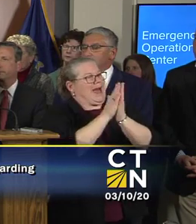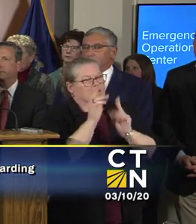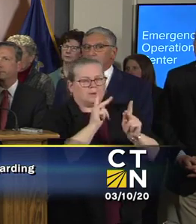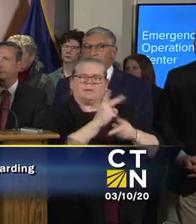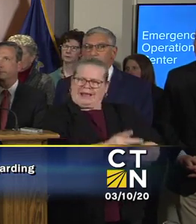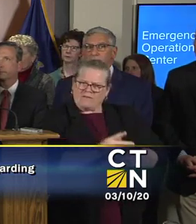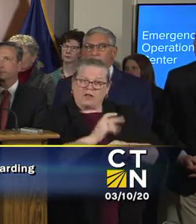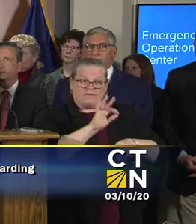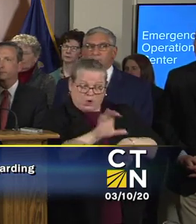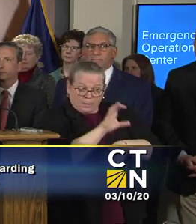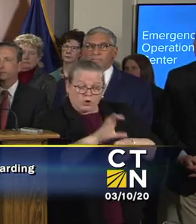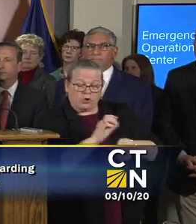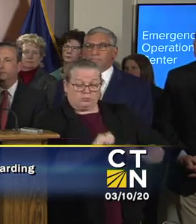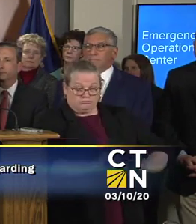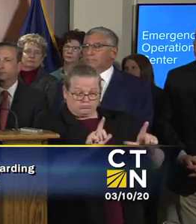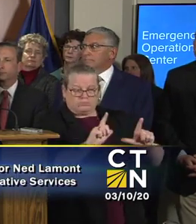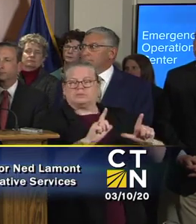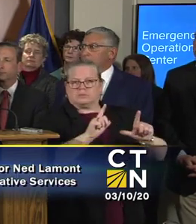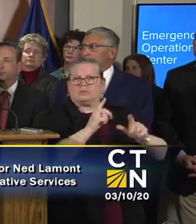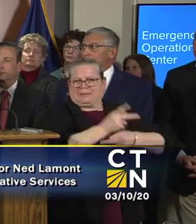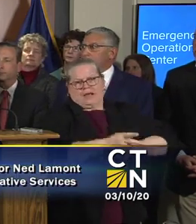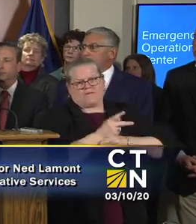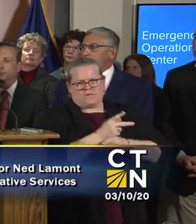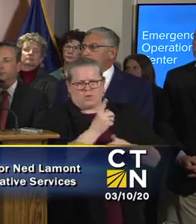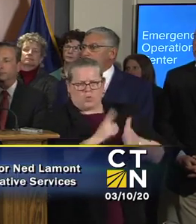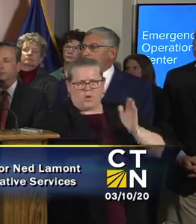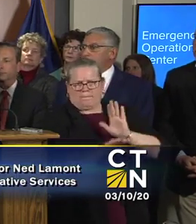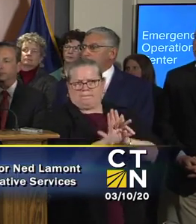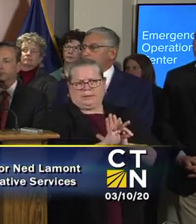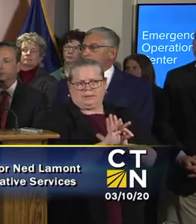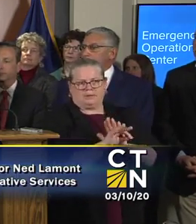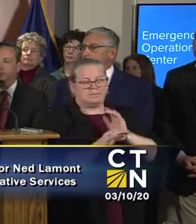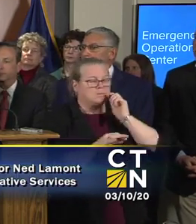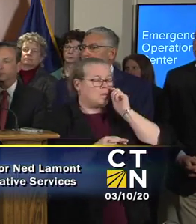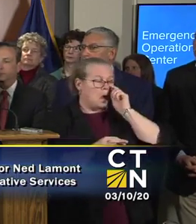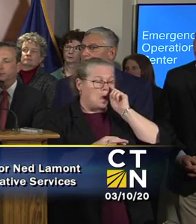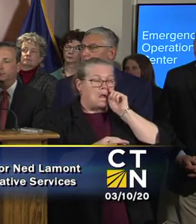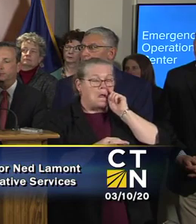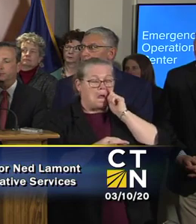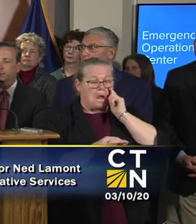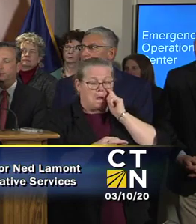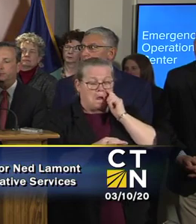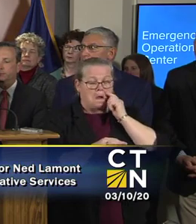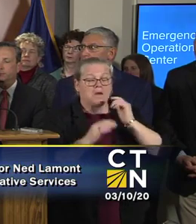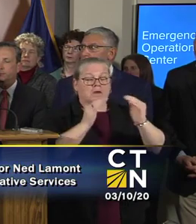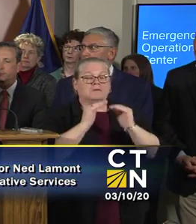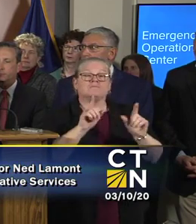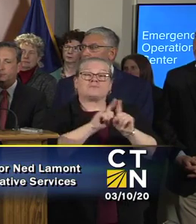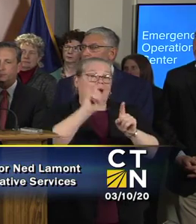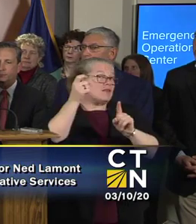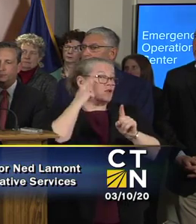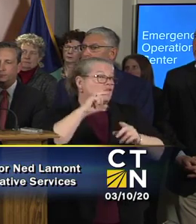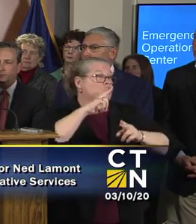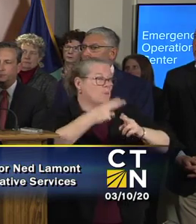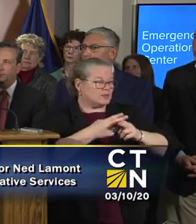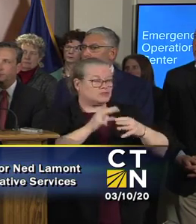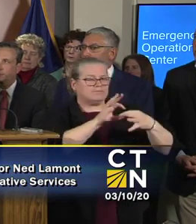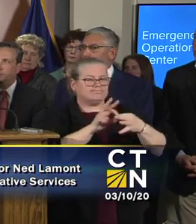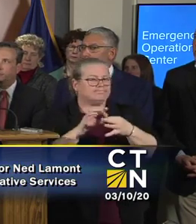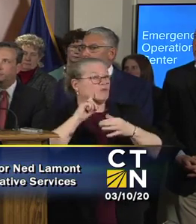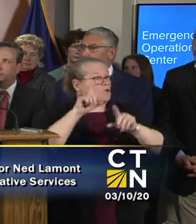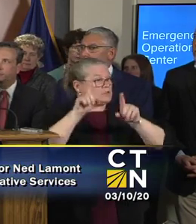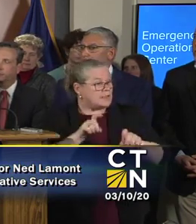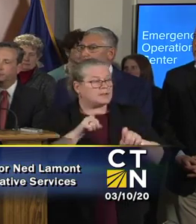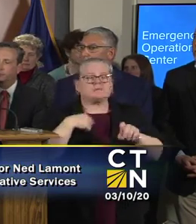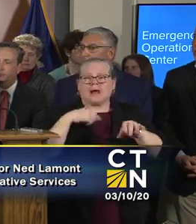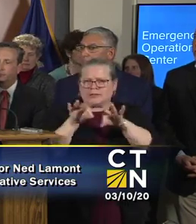mentioned, actually not finally, but picking up on the testing topic, as the governor mentioned, as I've described, I think at previous press conferences,